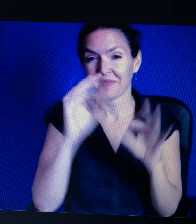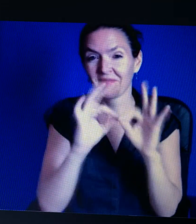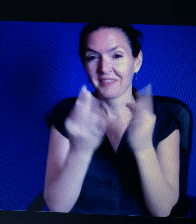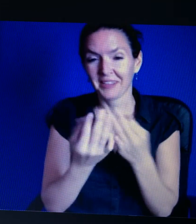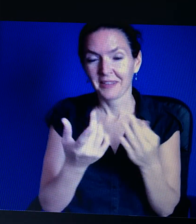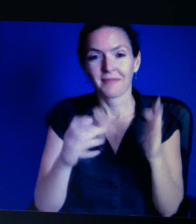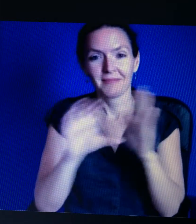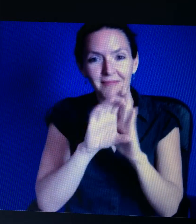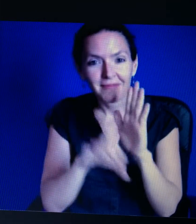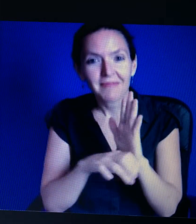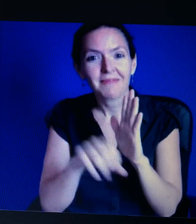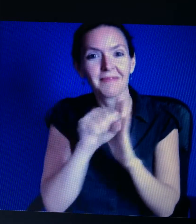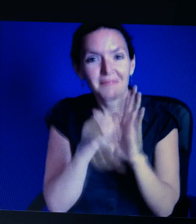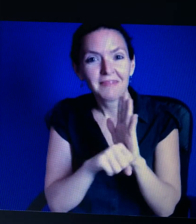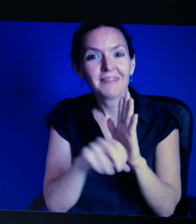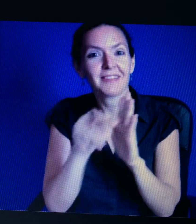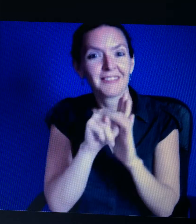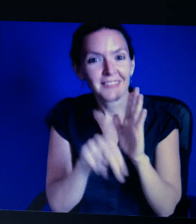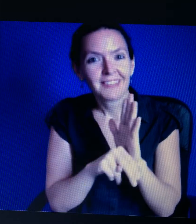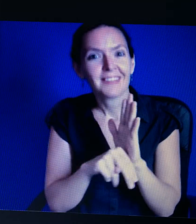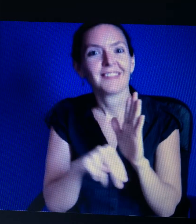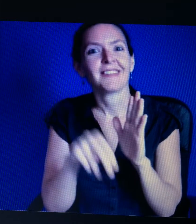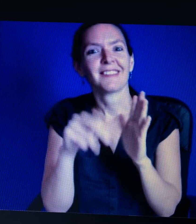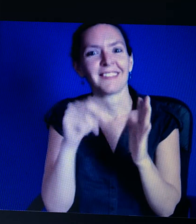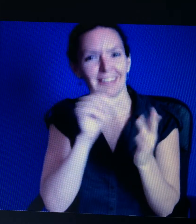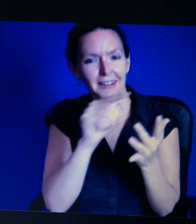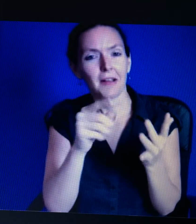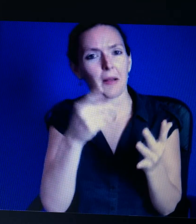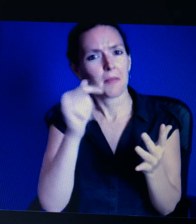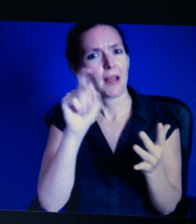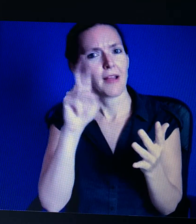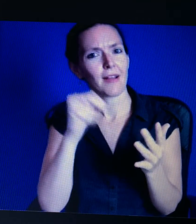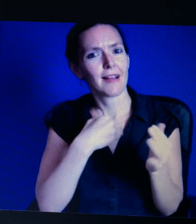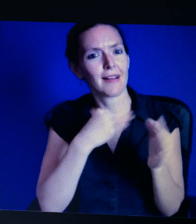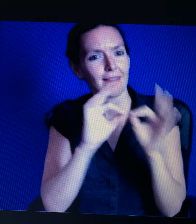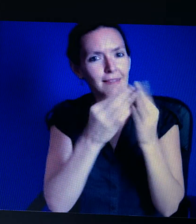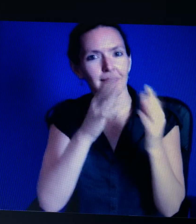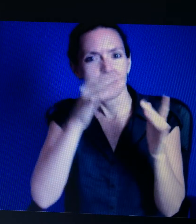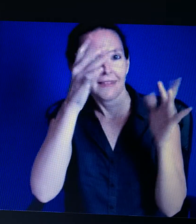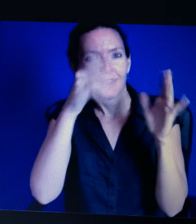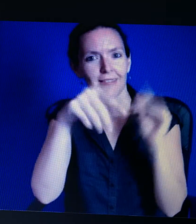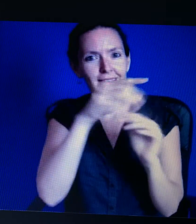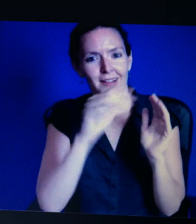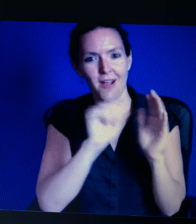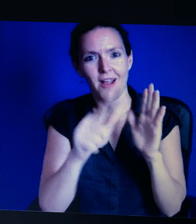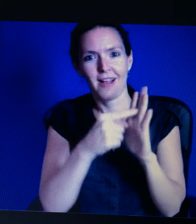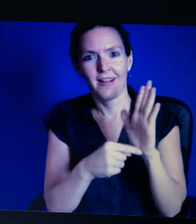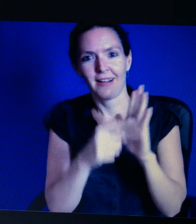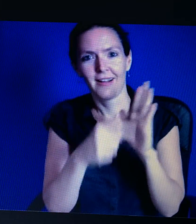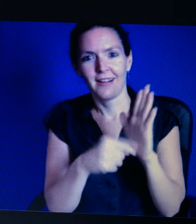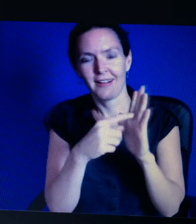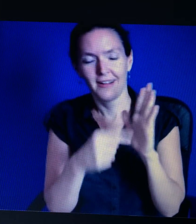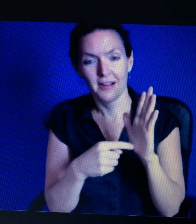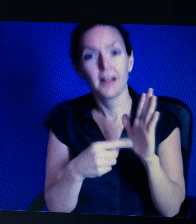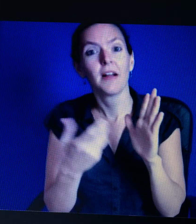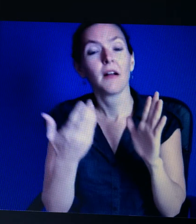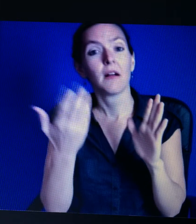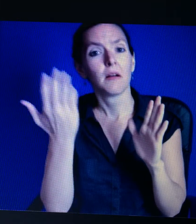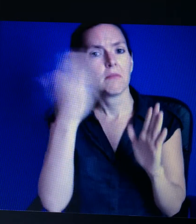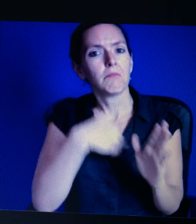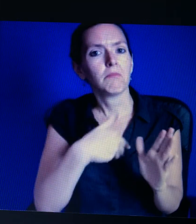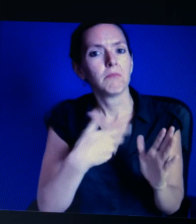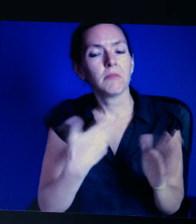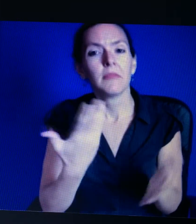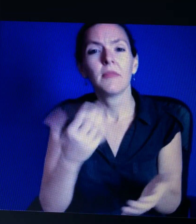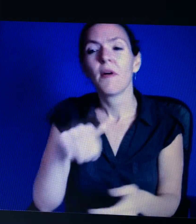Maybe if what you notice is not clear, maybe it's in the family. All of the people in the family have that specific name sign